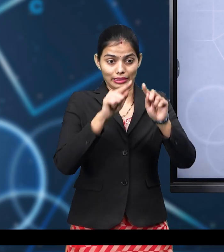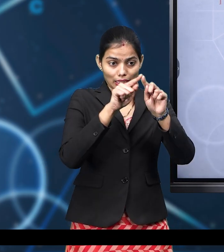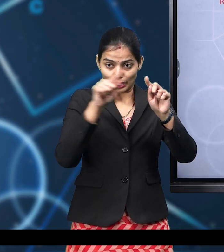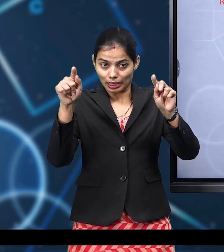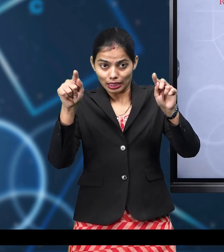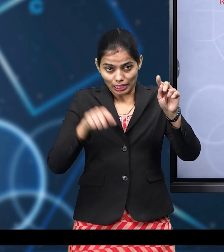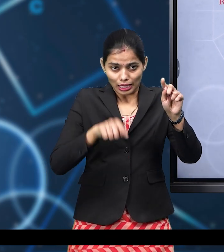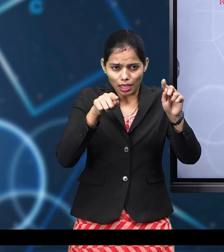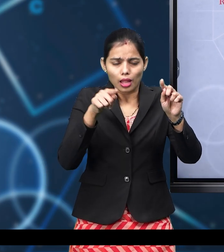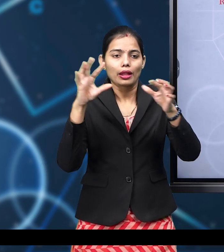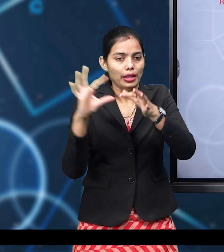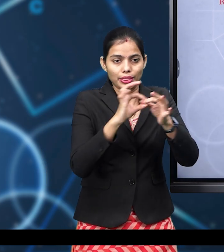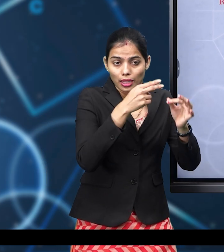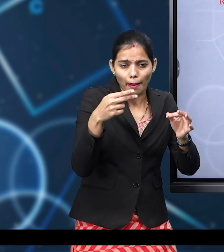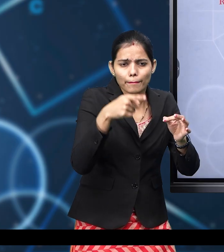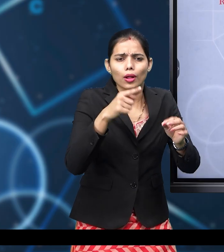Reflex angle.